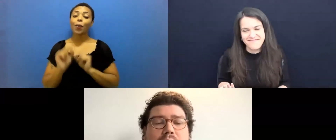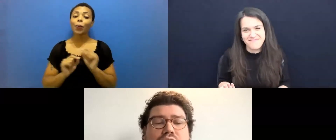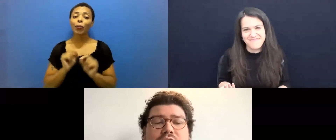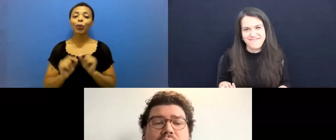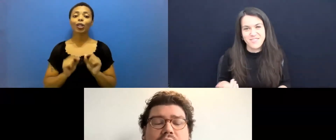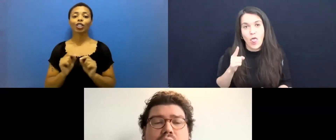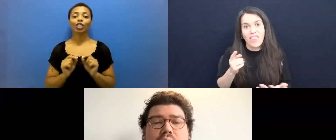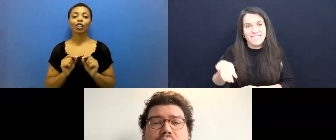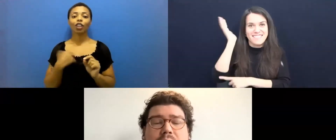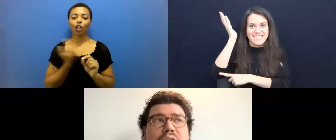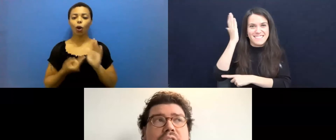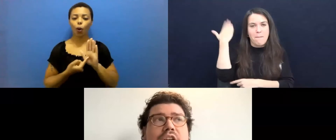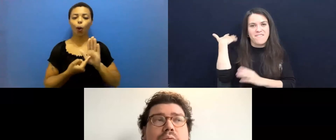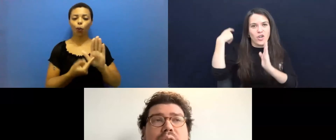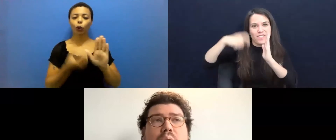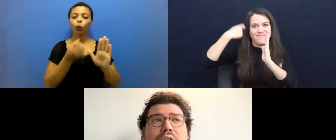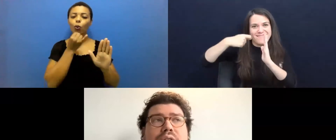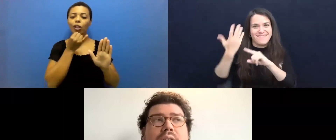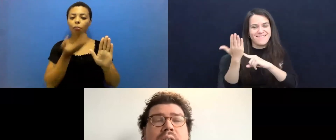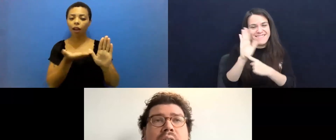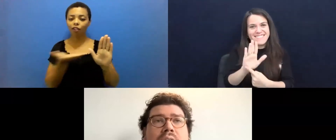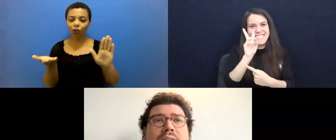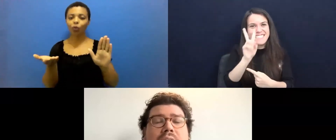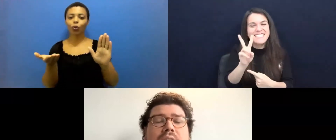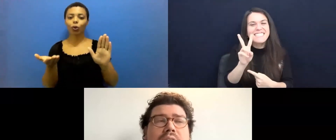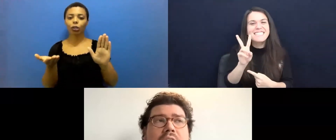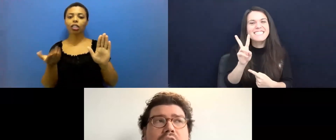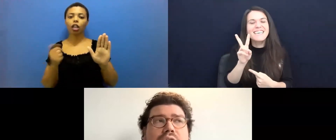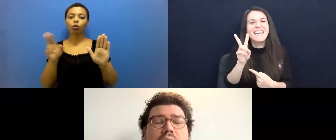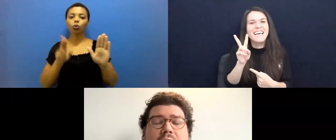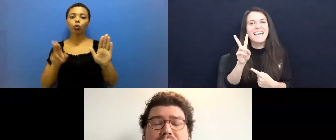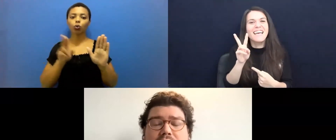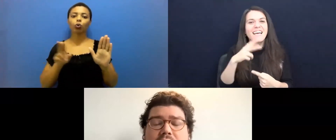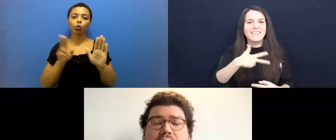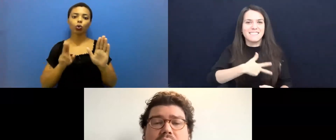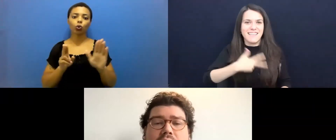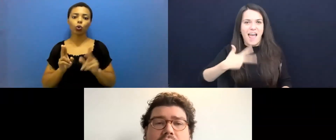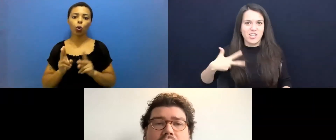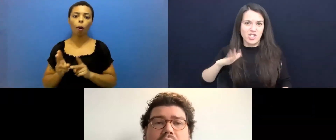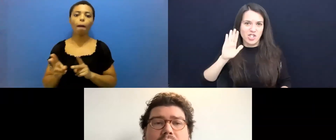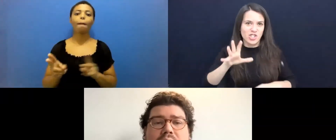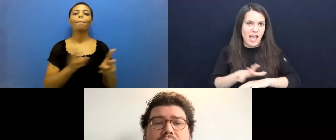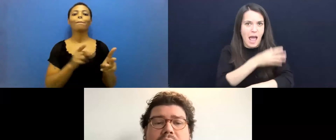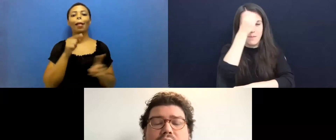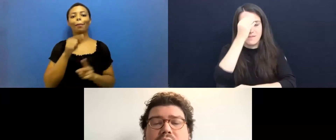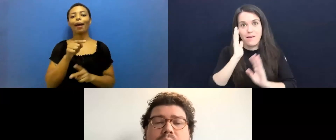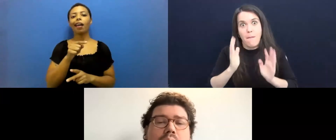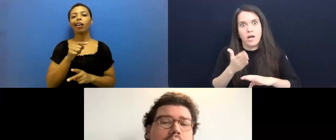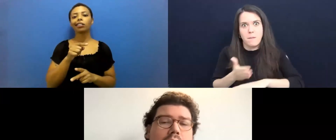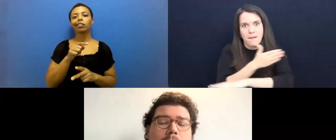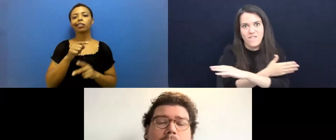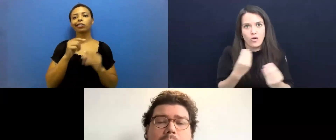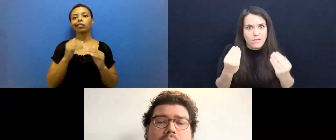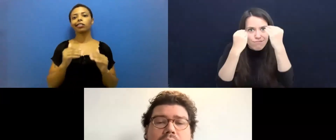this demonstration that I showed during my presentation, we were using standard Danish haptic signs because then, for